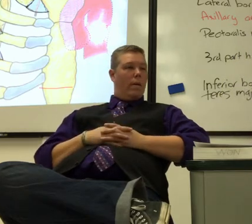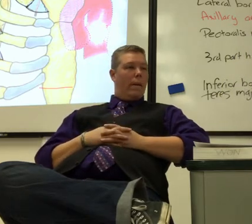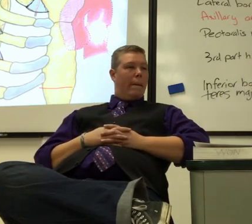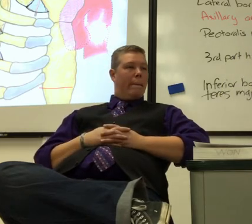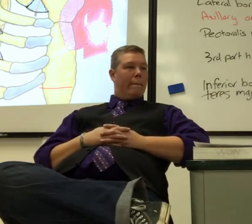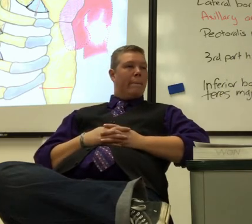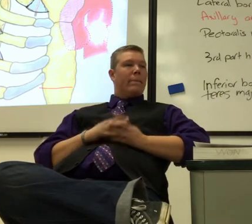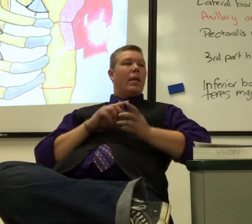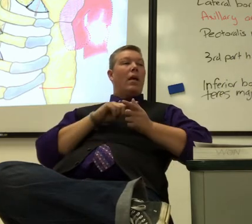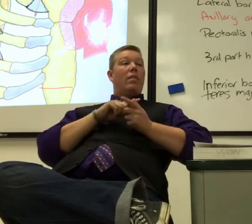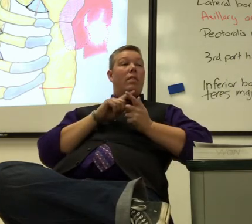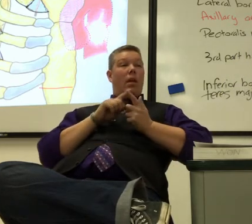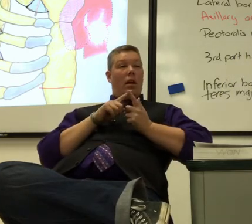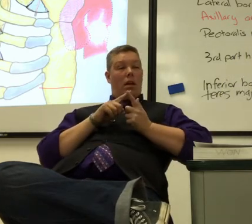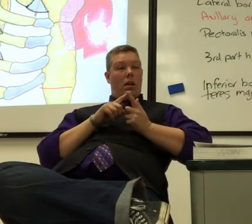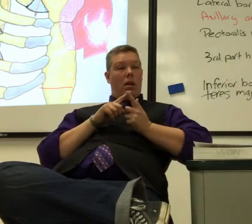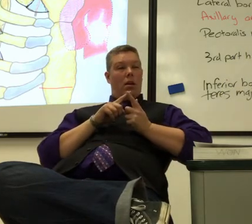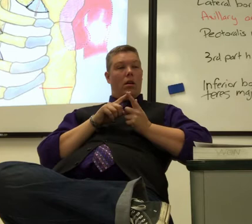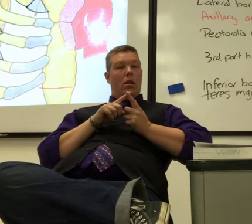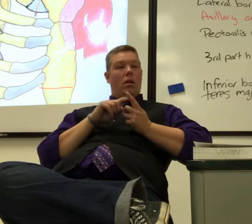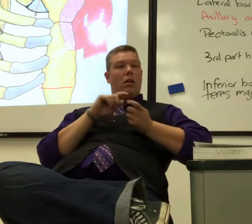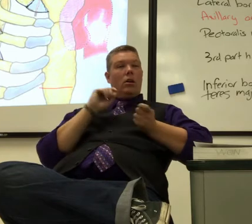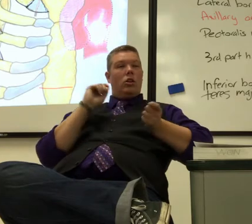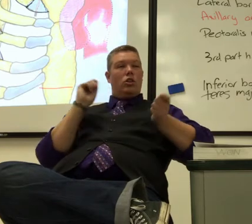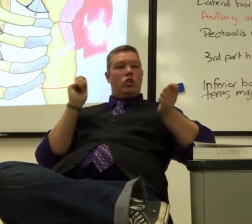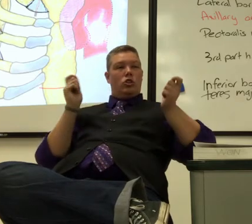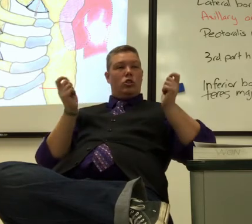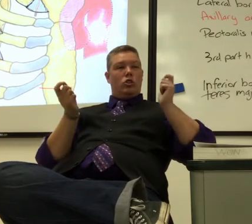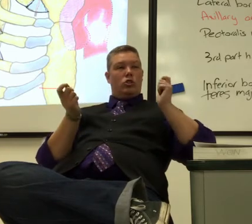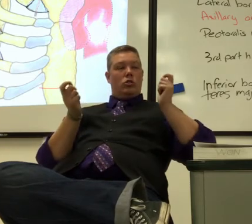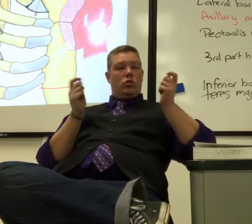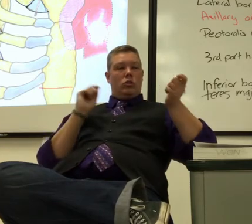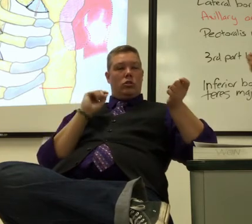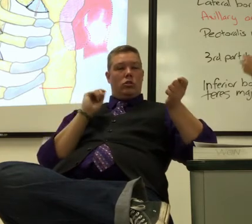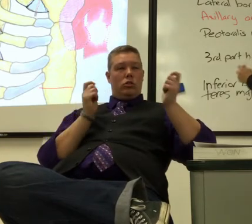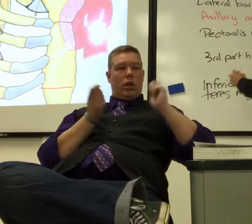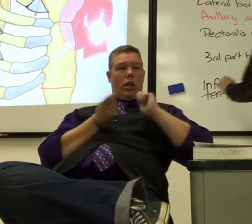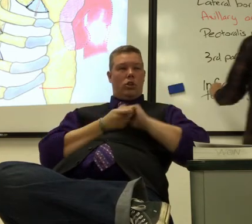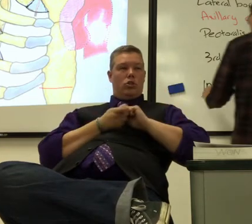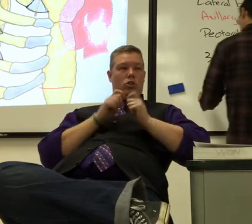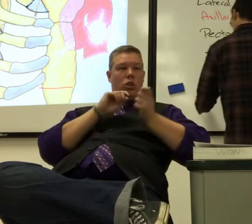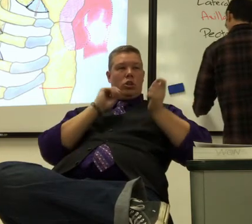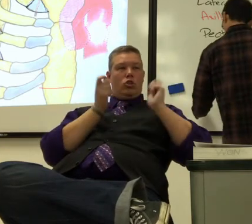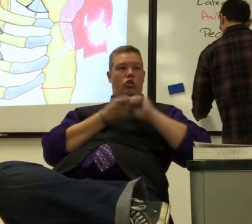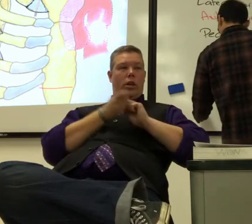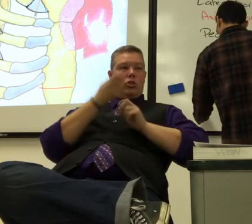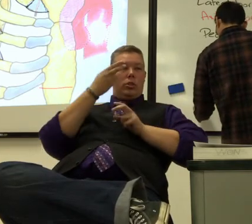Then the artery becomes brachial artery, and you're in the arm.